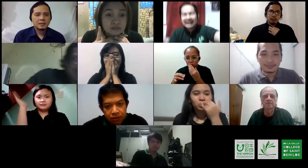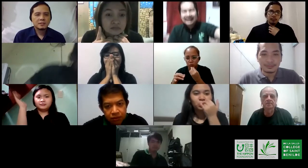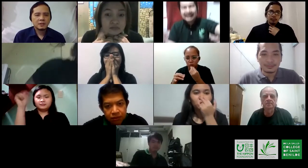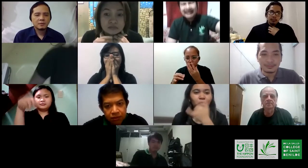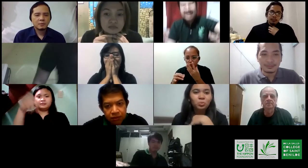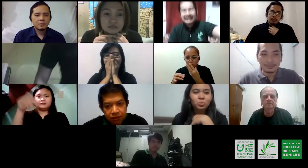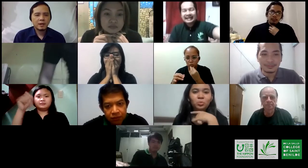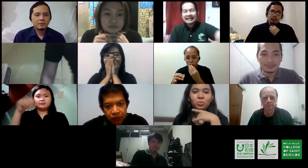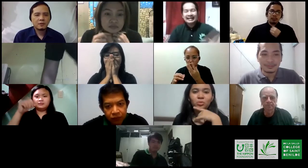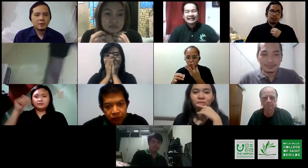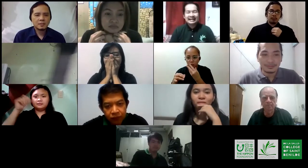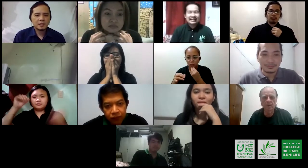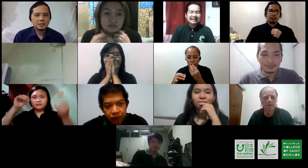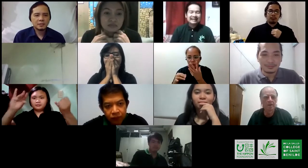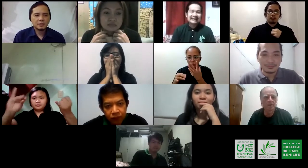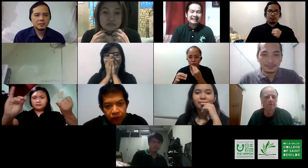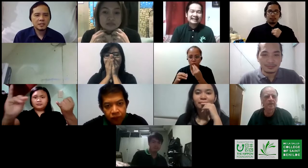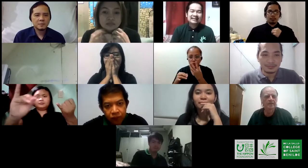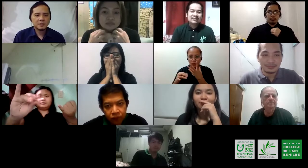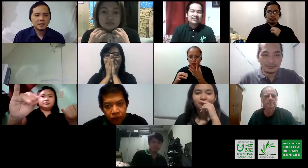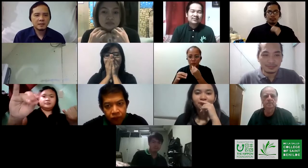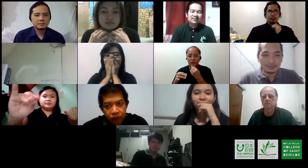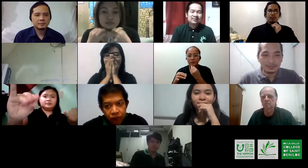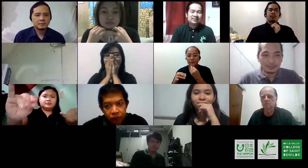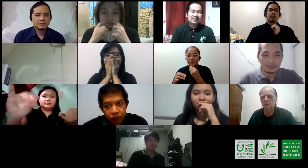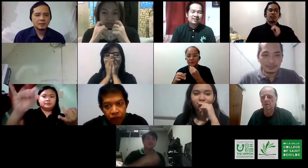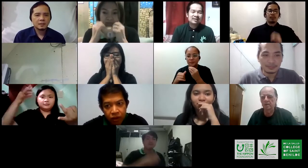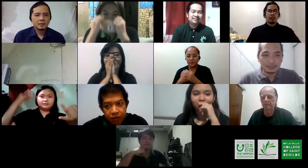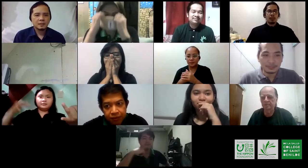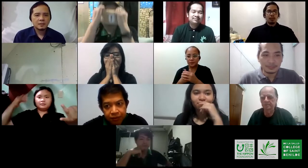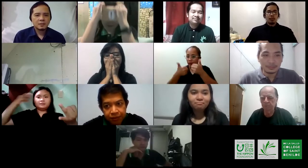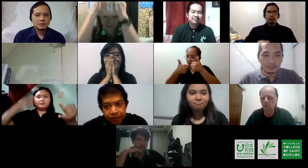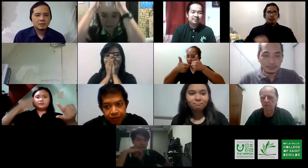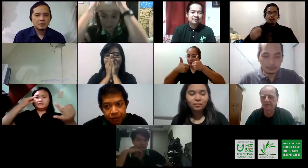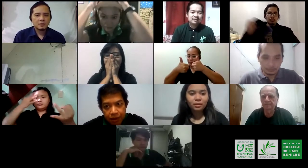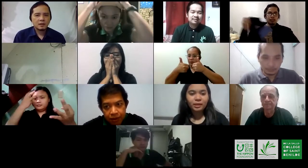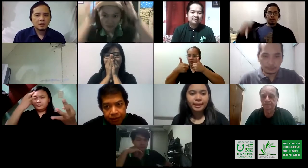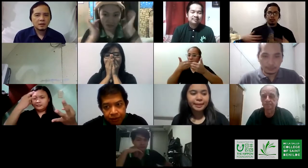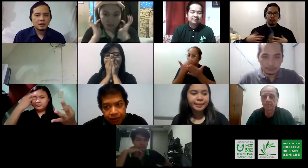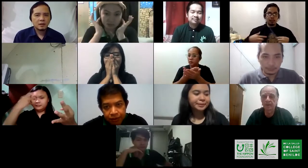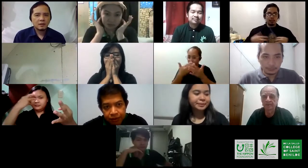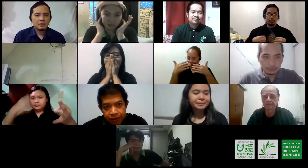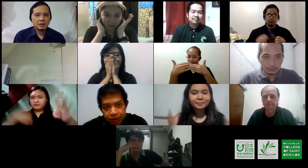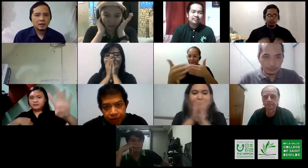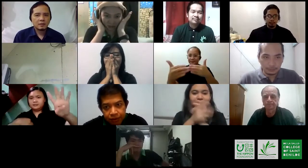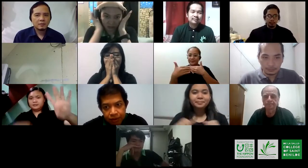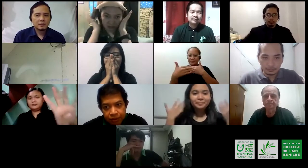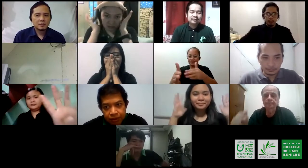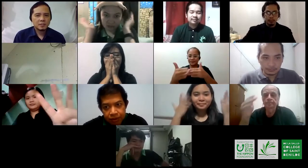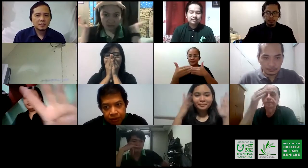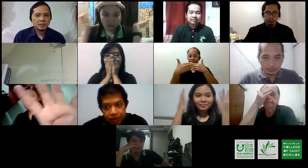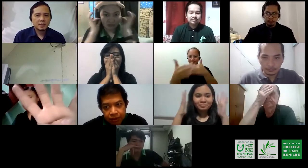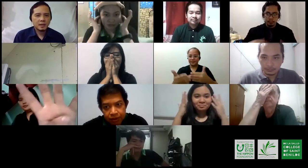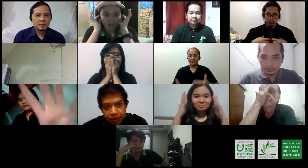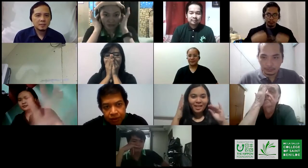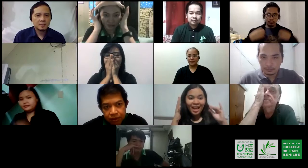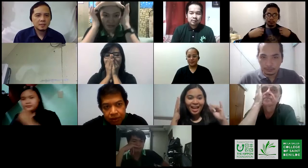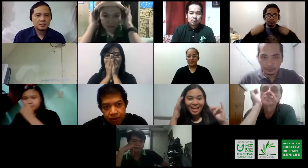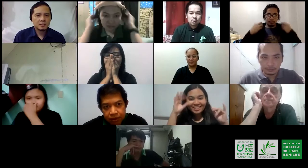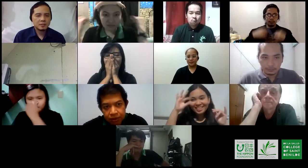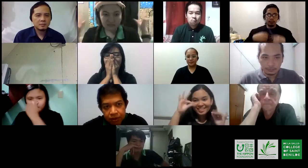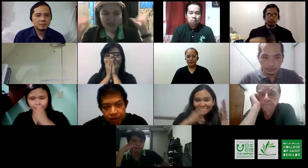yeah, Yes, sir. We're ready for our presentation, okay, Jasmine saying. all right, good. Go ahead. Okay, we'll just get